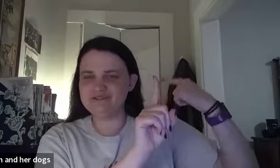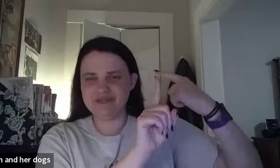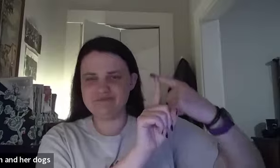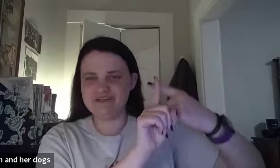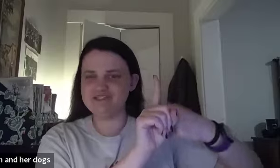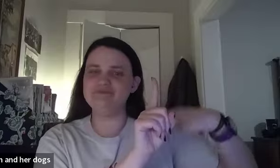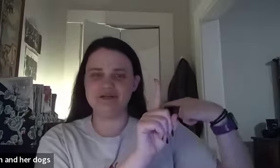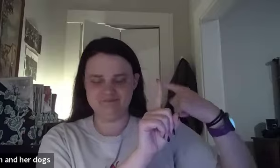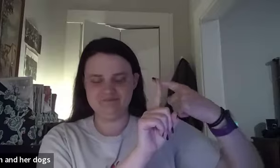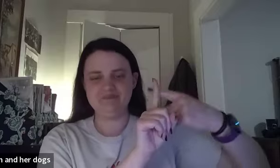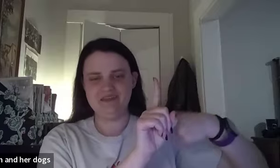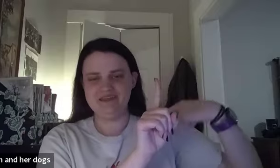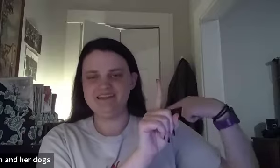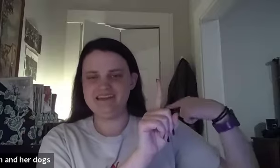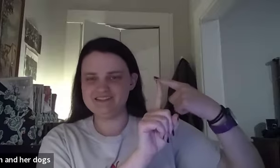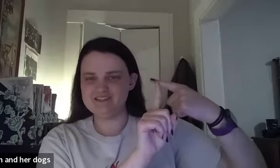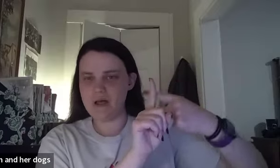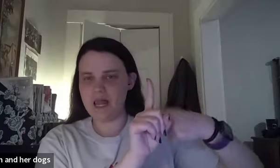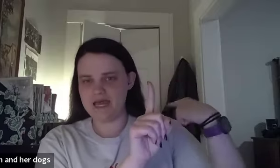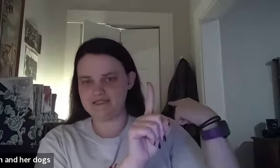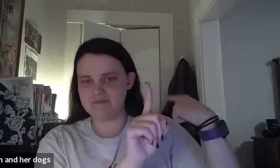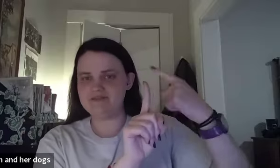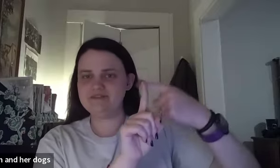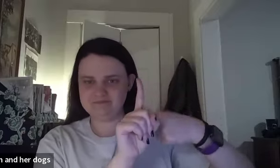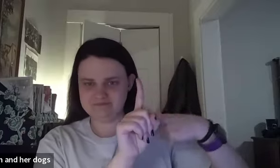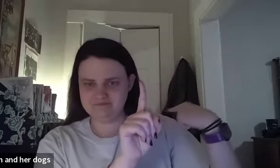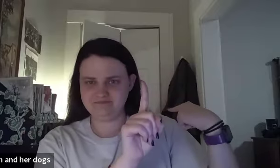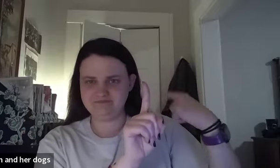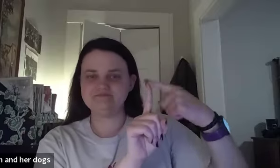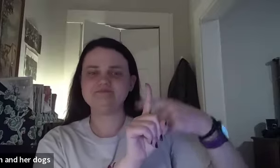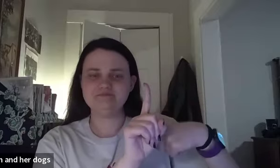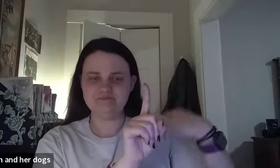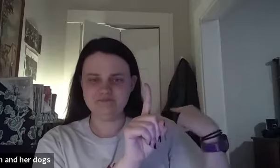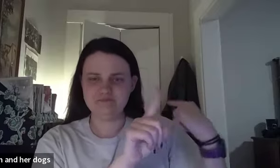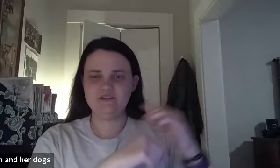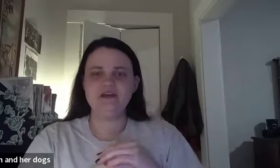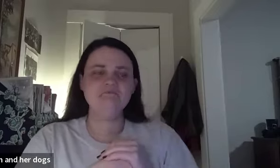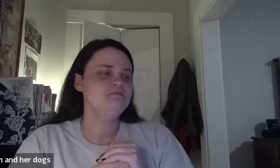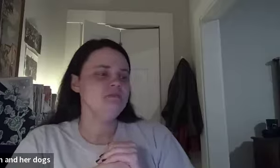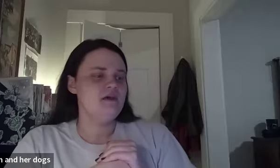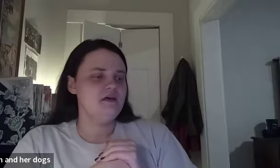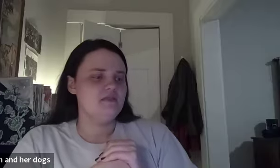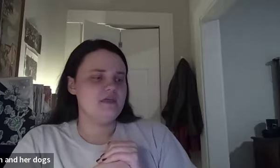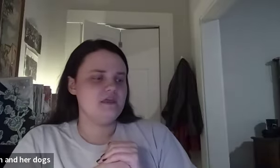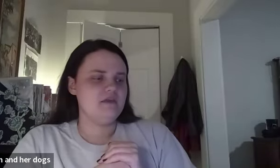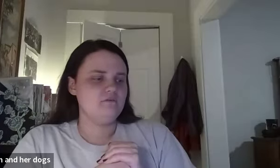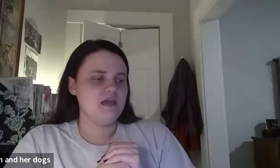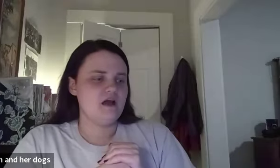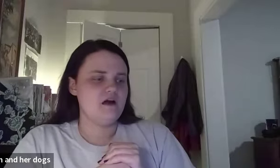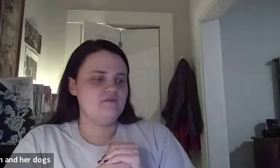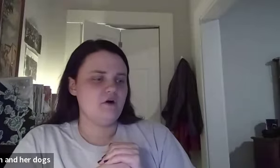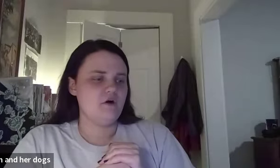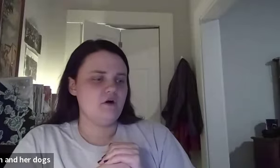some damage. But yes, so last month. Okay. Then we have